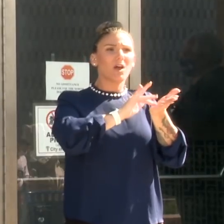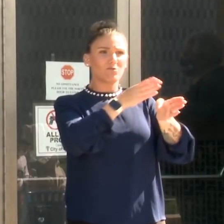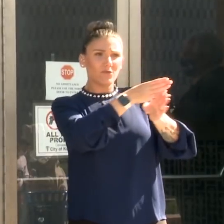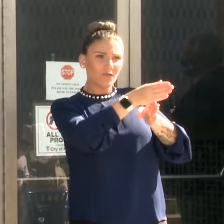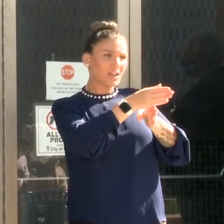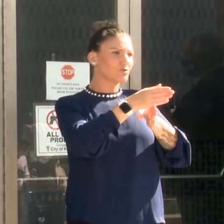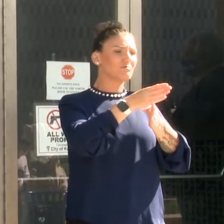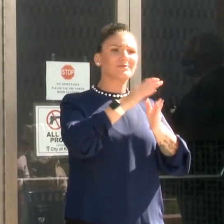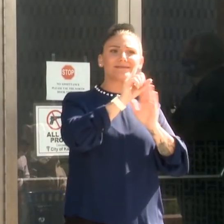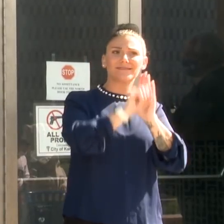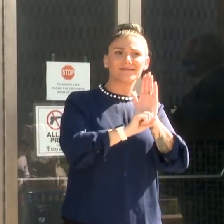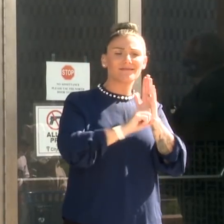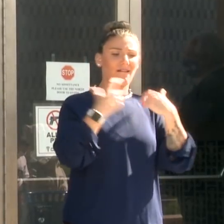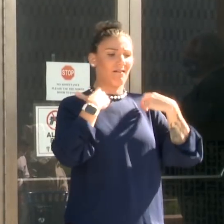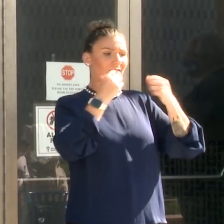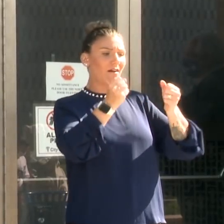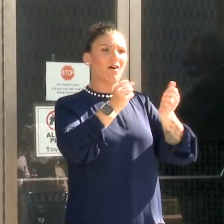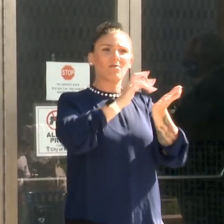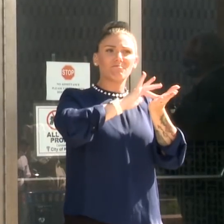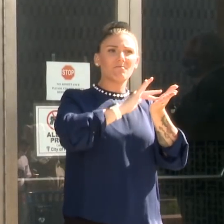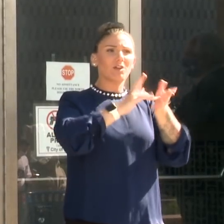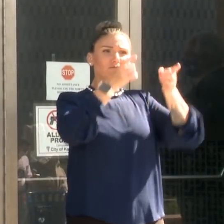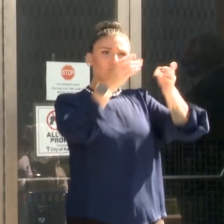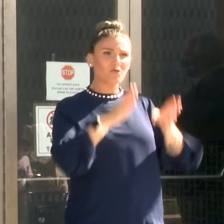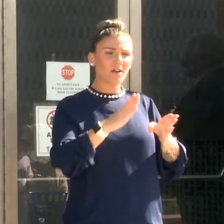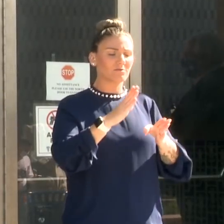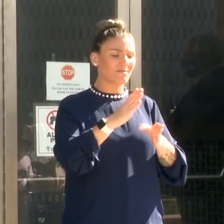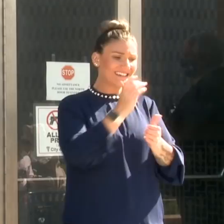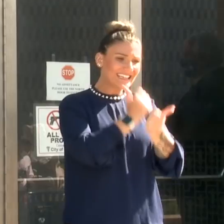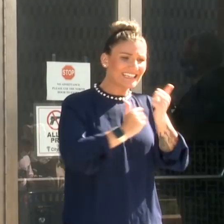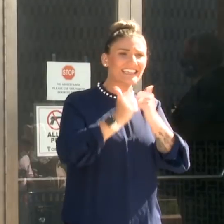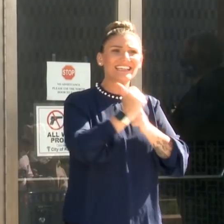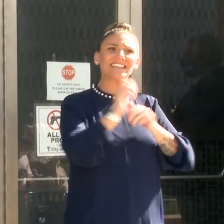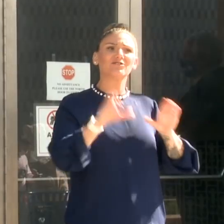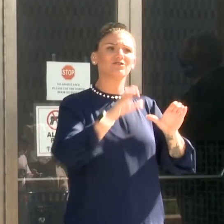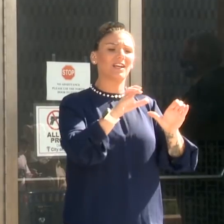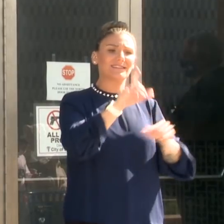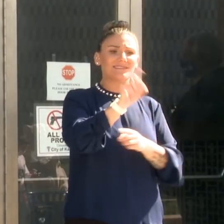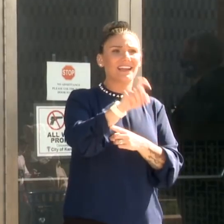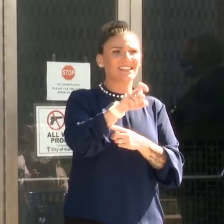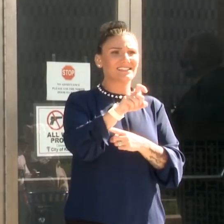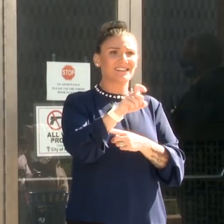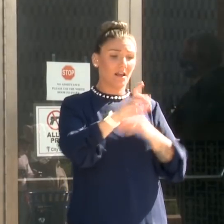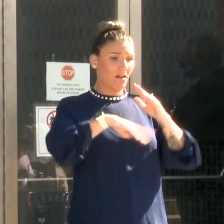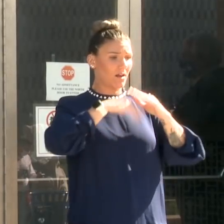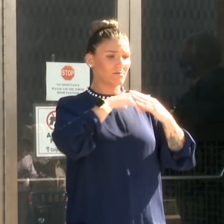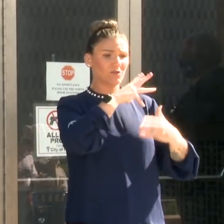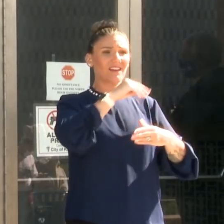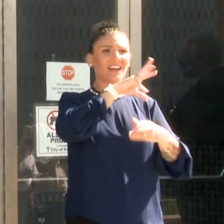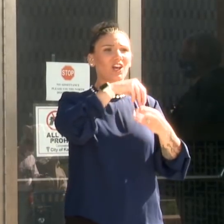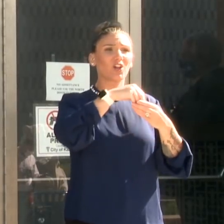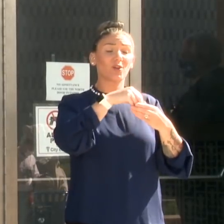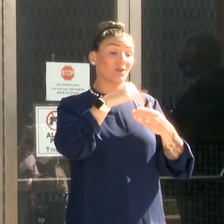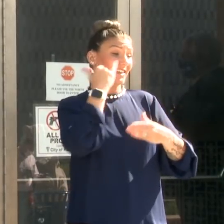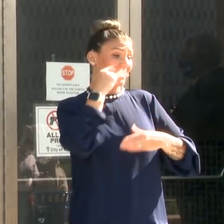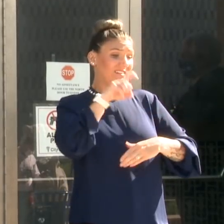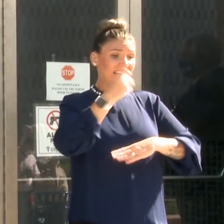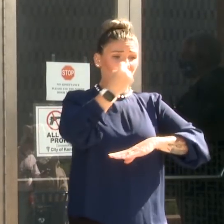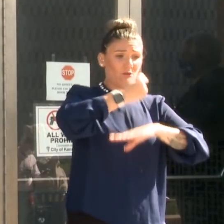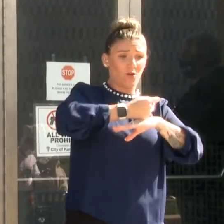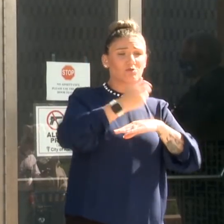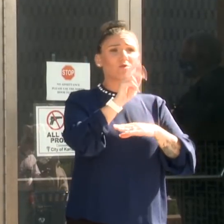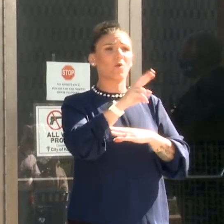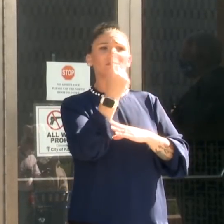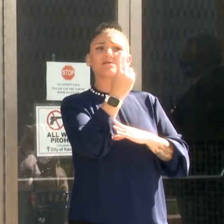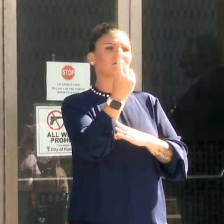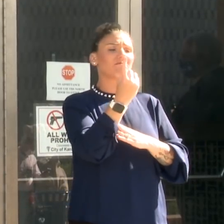and so I think we will take every option necessary to make sure people stay safe, up to and including further closure orders or something else